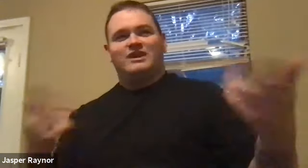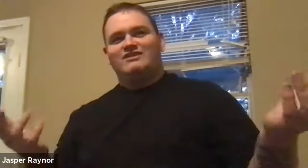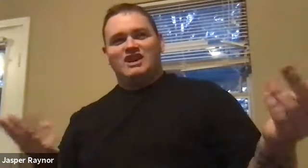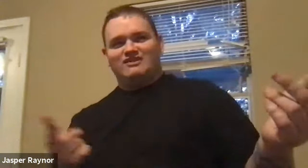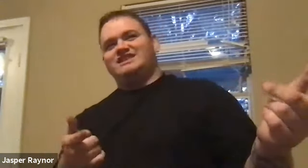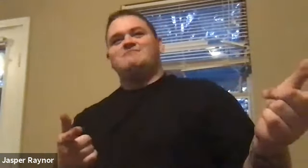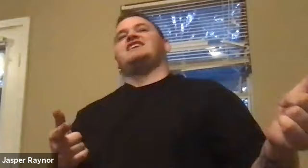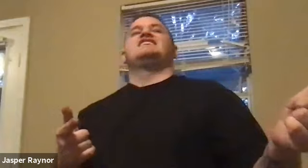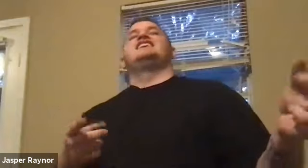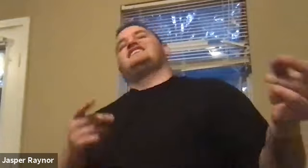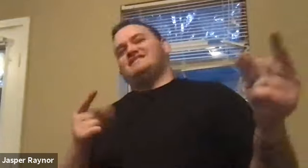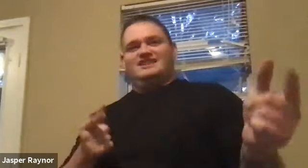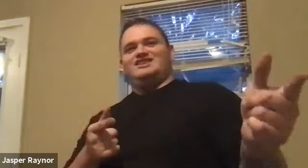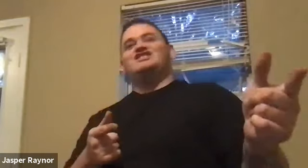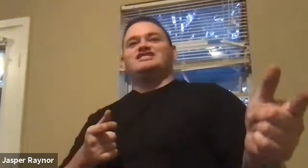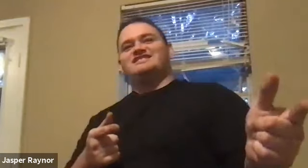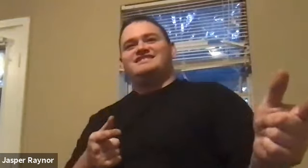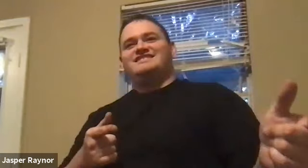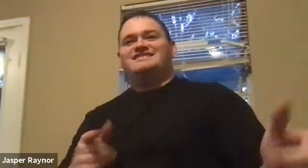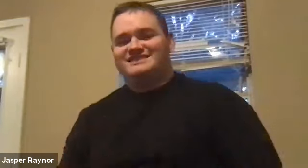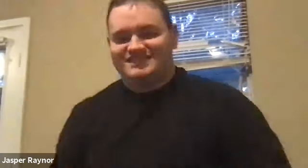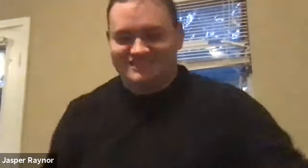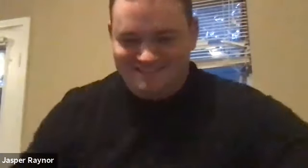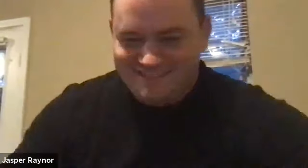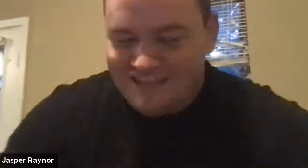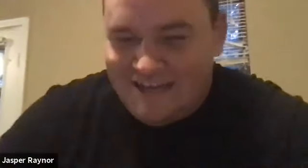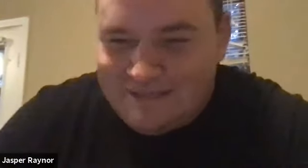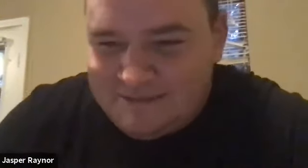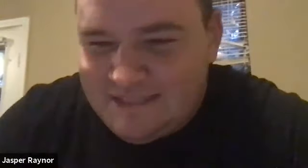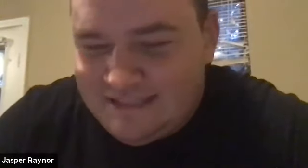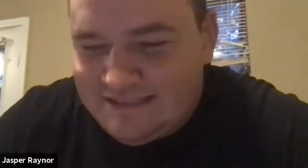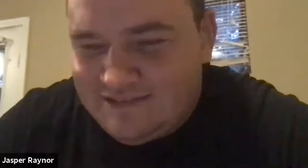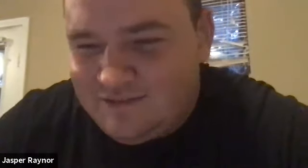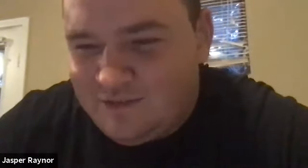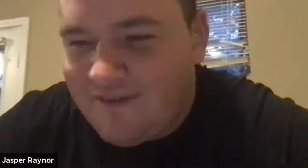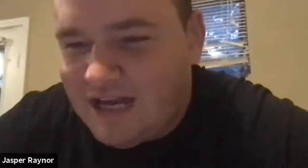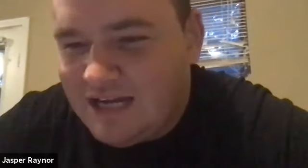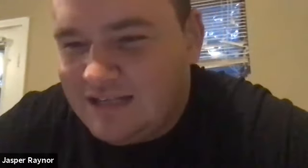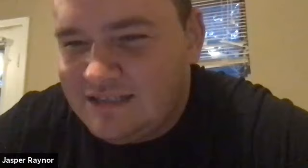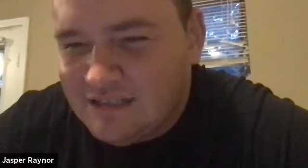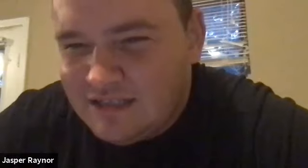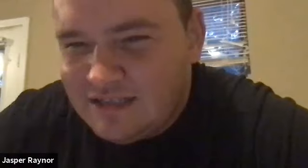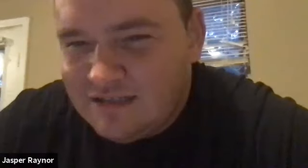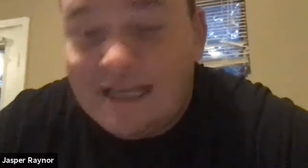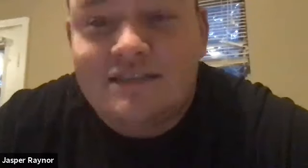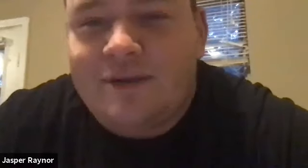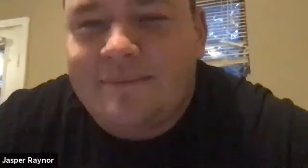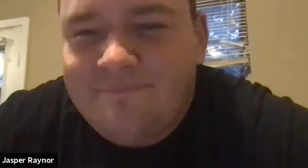Whatever Elvis said back in the day. Oh yeah. So you fine. Yeah, sorry.